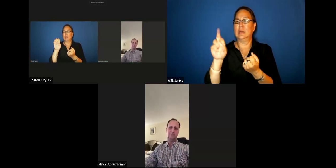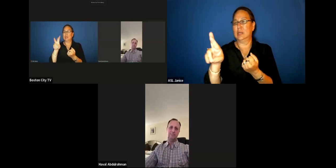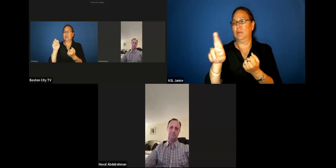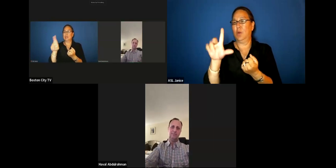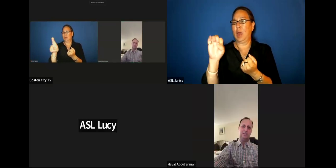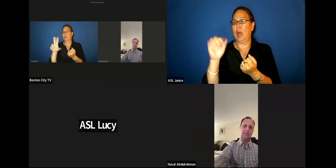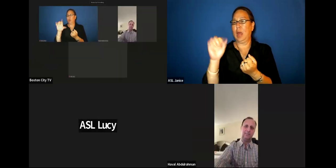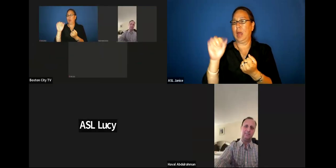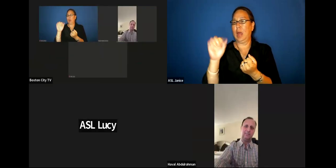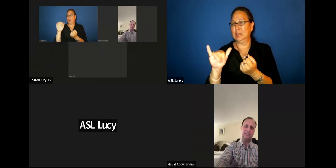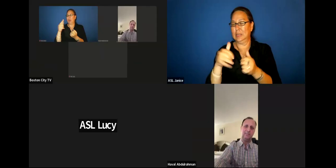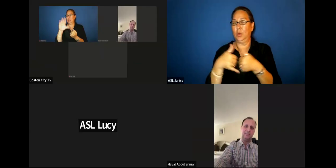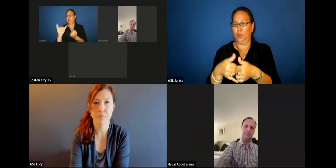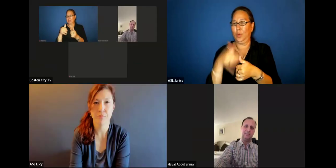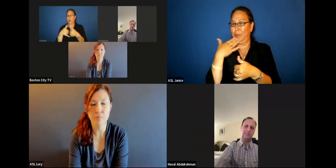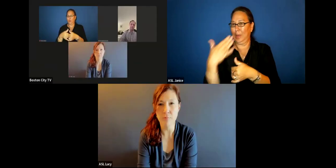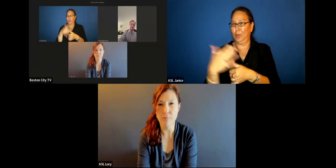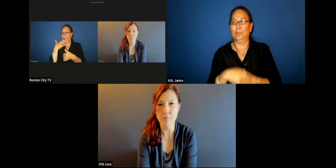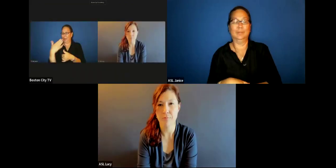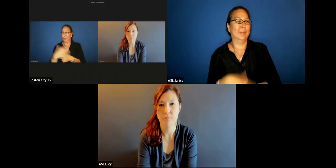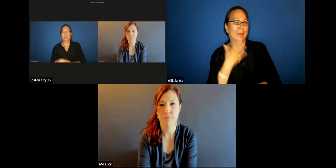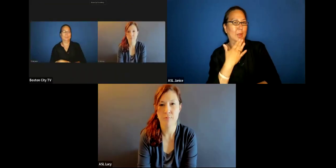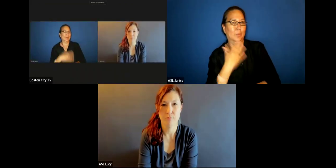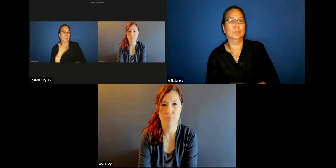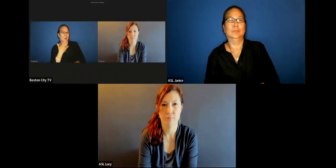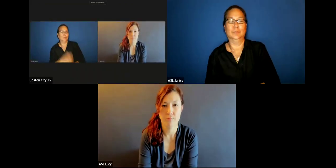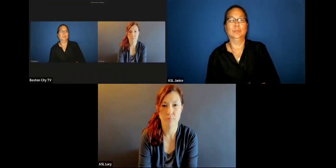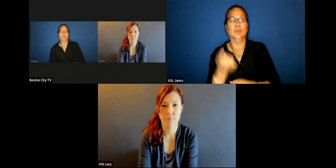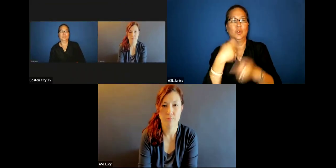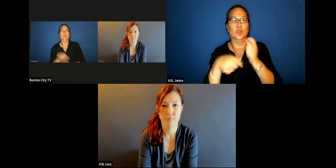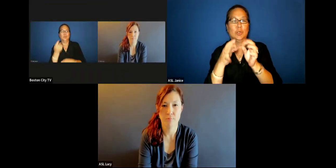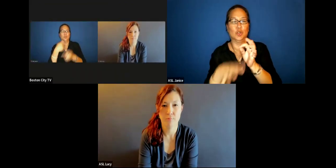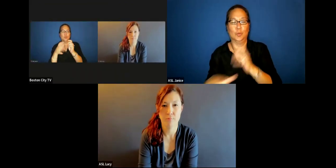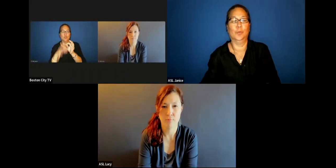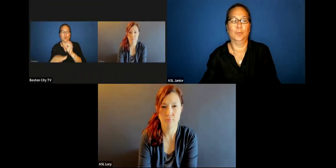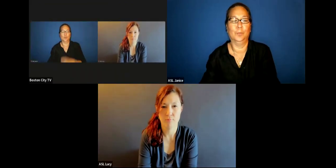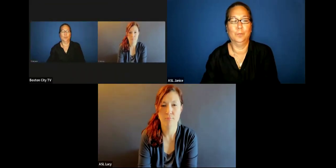Thank you. Thanks. Chair, that concludes public comment.